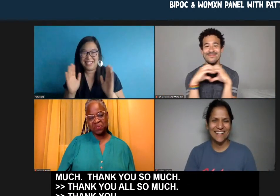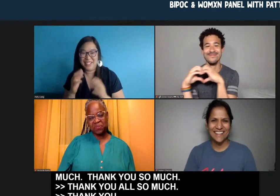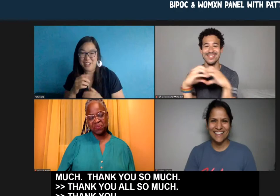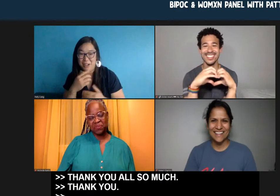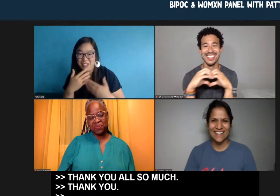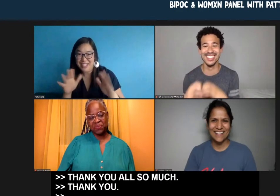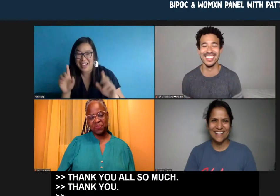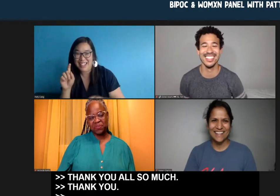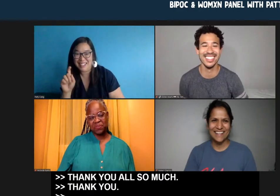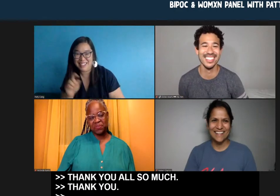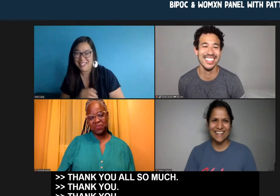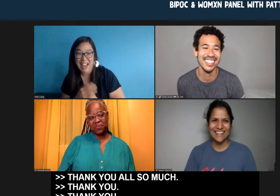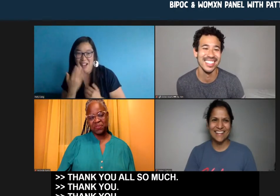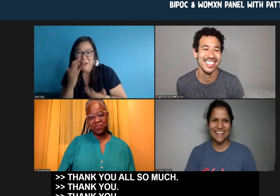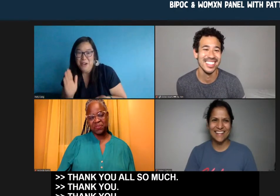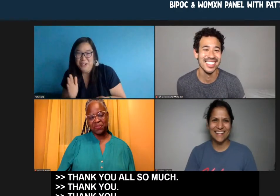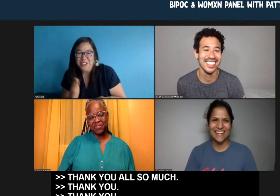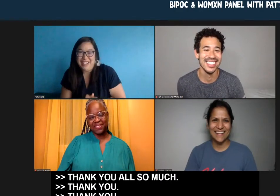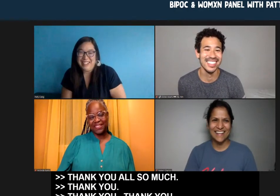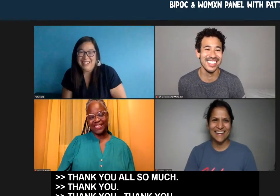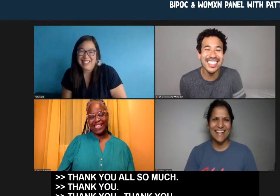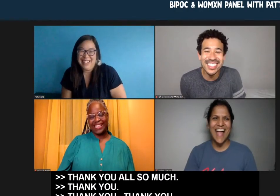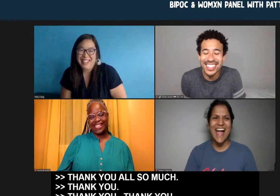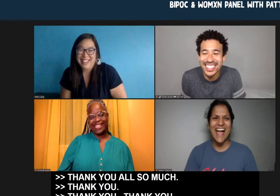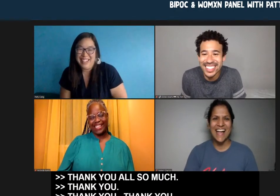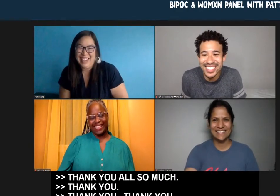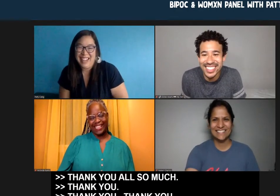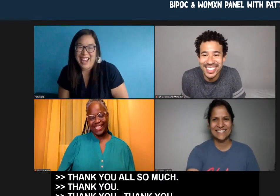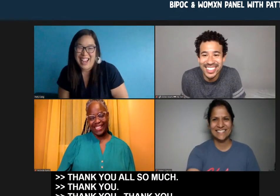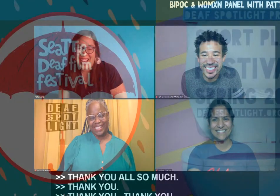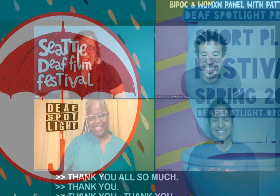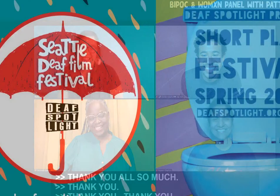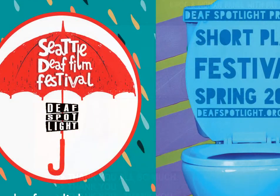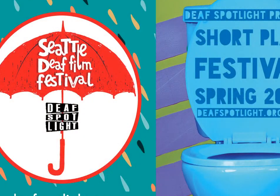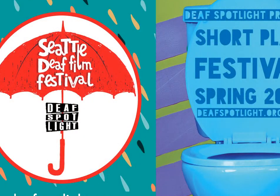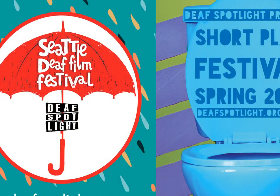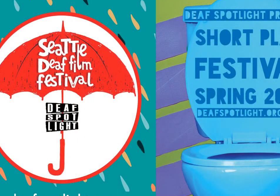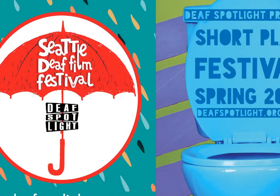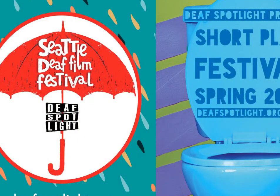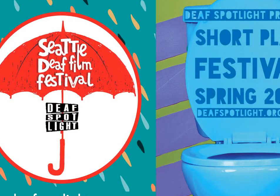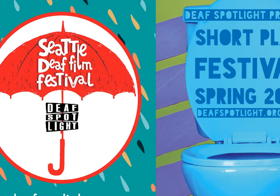Thank you. And I think we're done. I don't know if we're